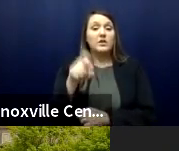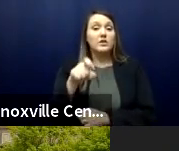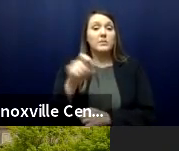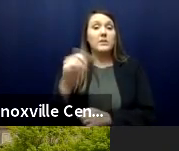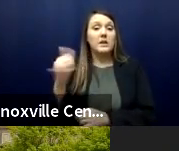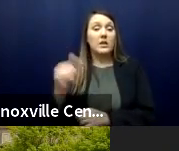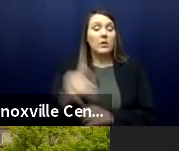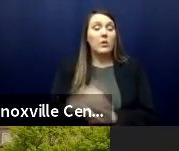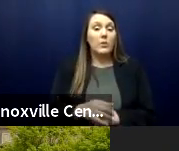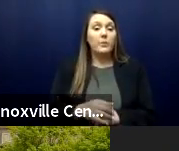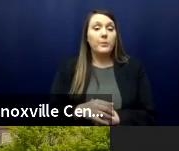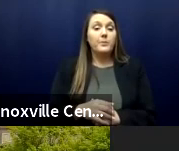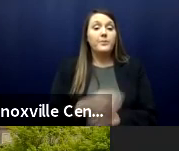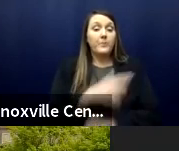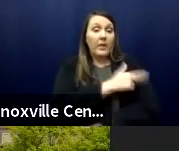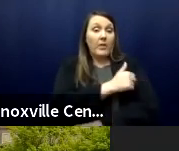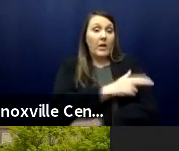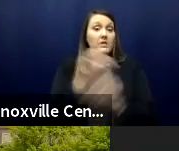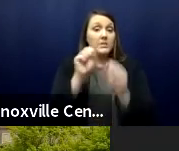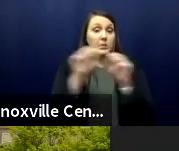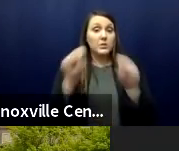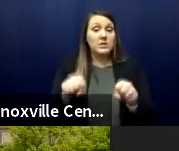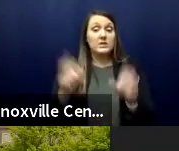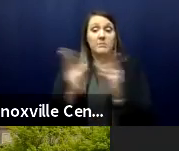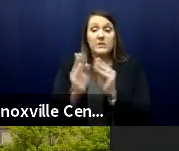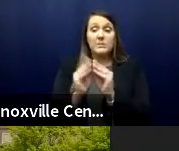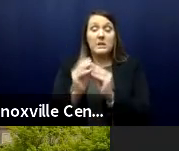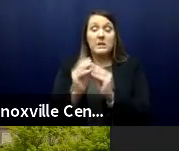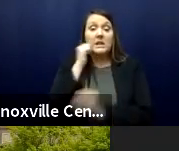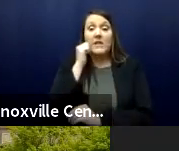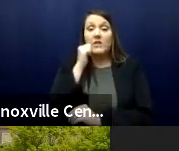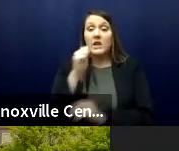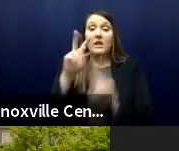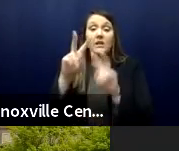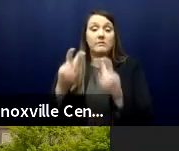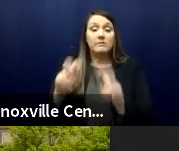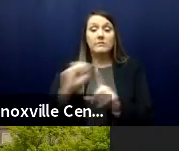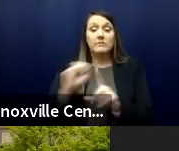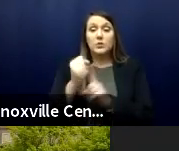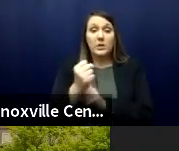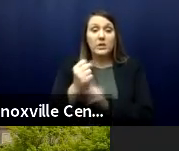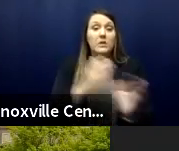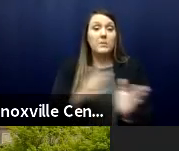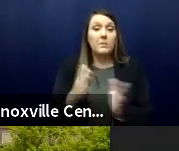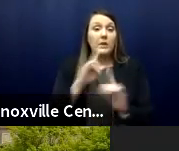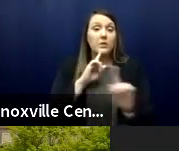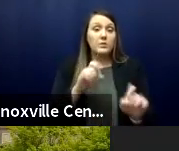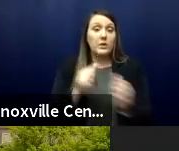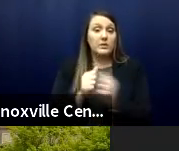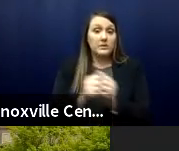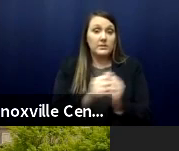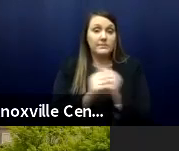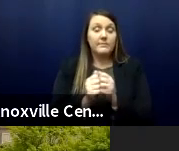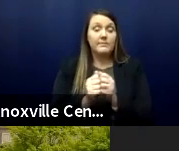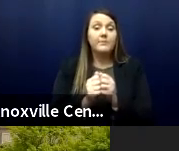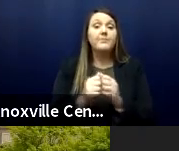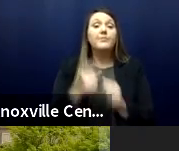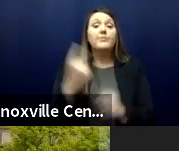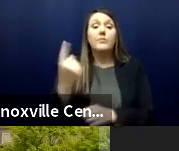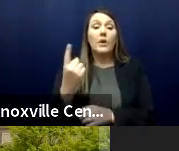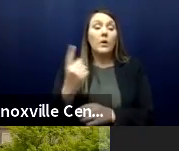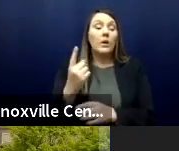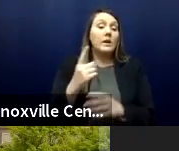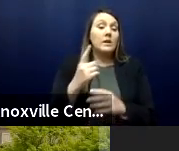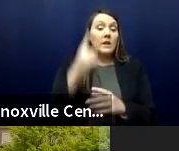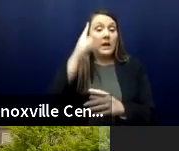as yellow. The hospital systems continue to meet daily, assess the situation, and plan their response together. As always, decisions regarding how